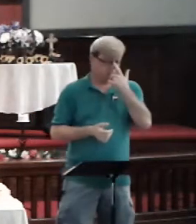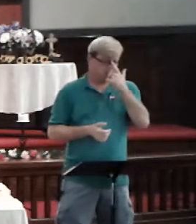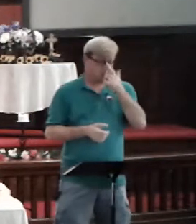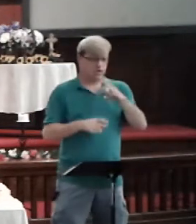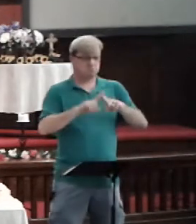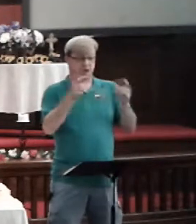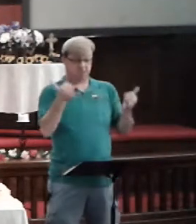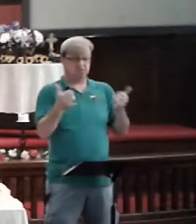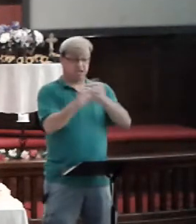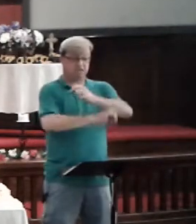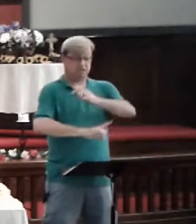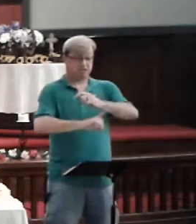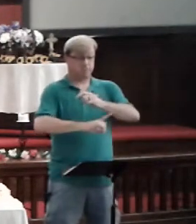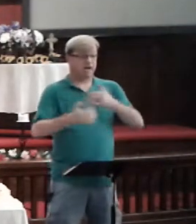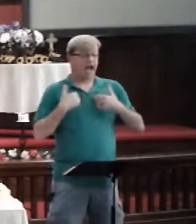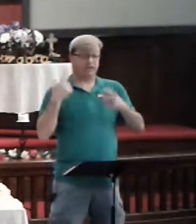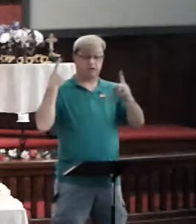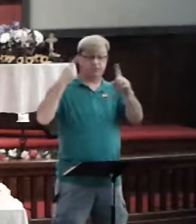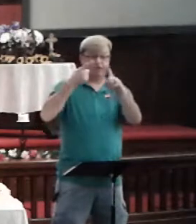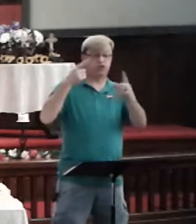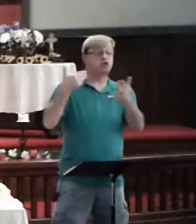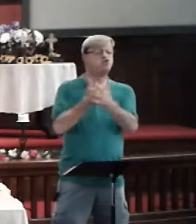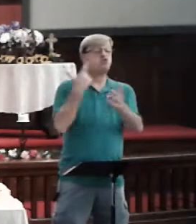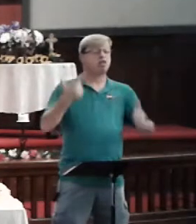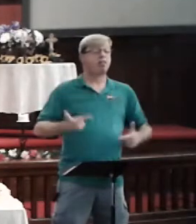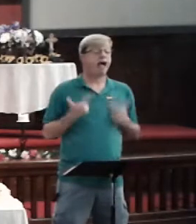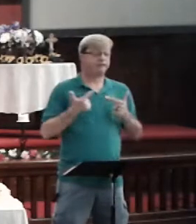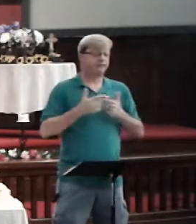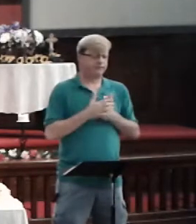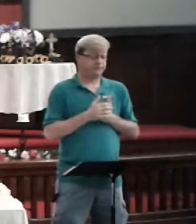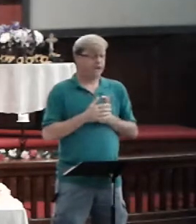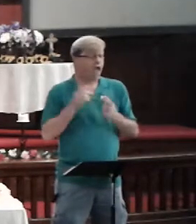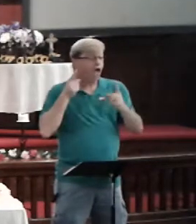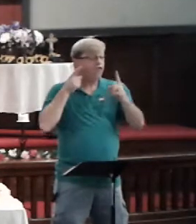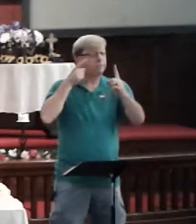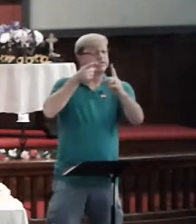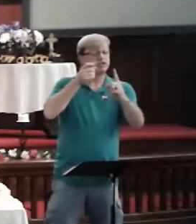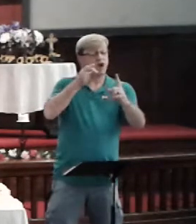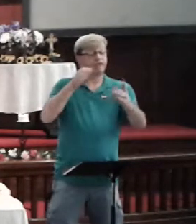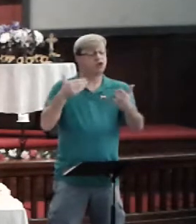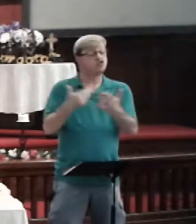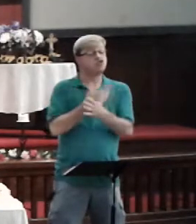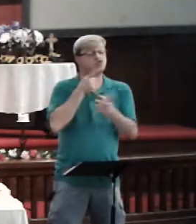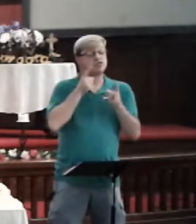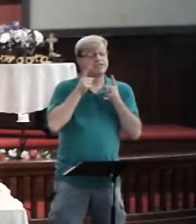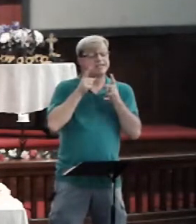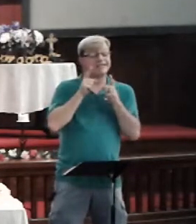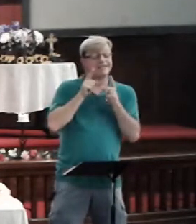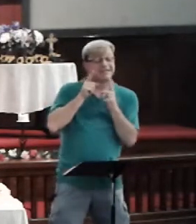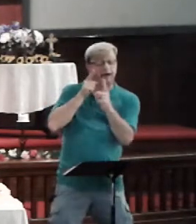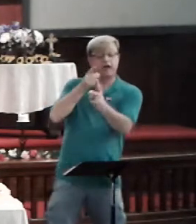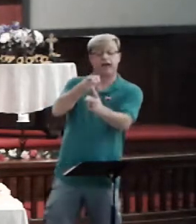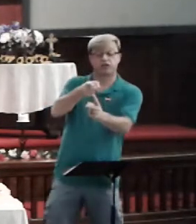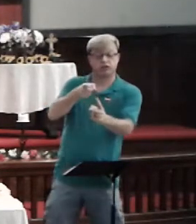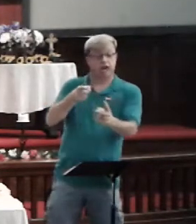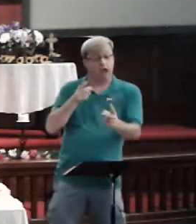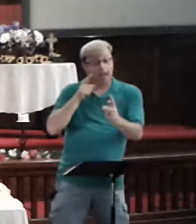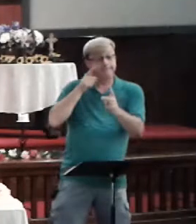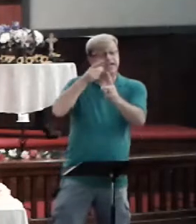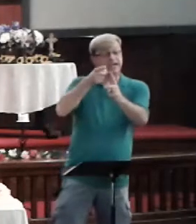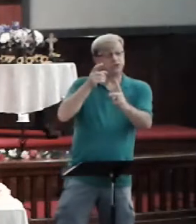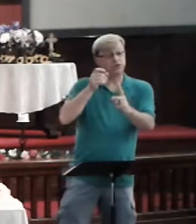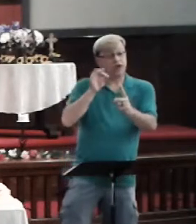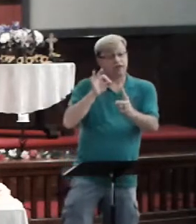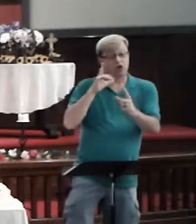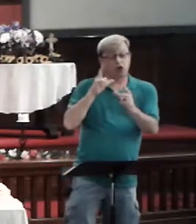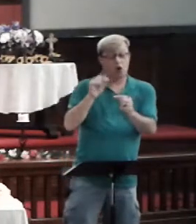But this denomination has the potential of a new life, the potential of a new direction, the potential of getting back to what